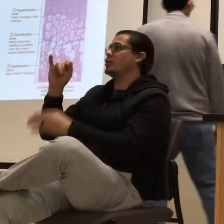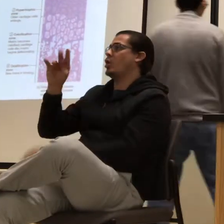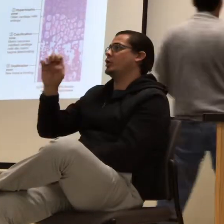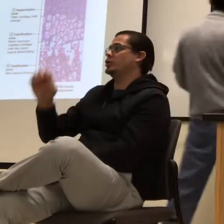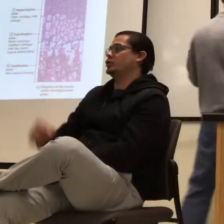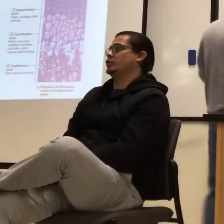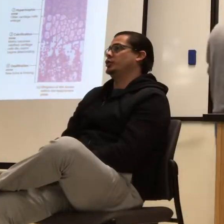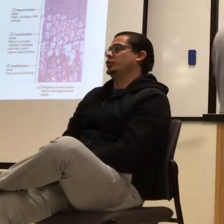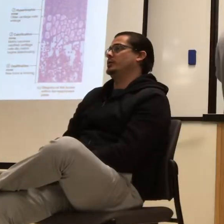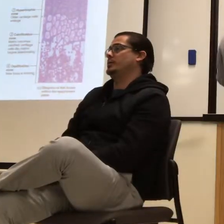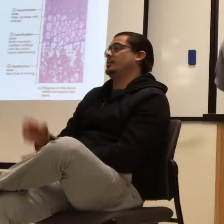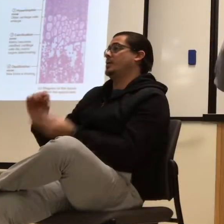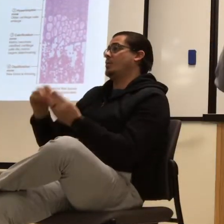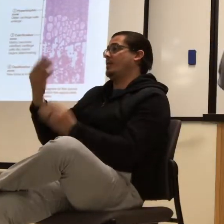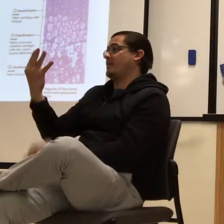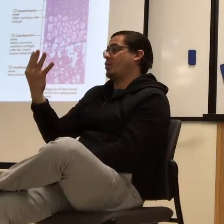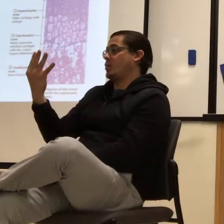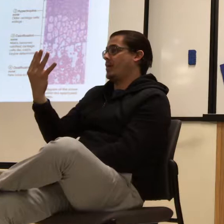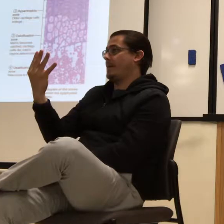So number 4.